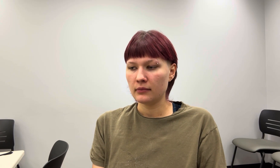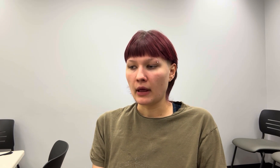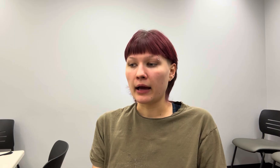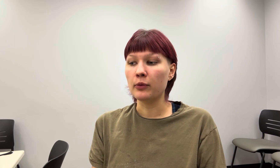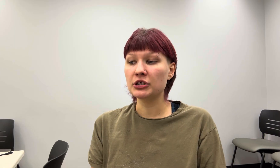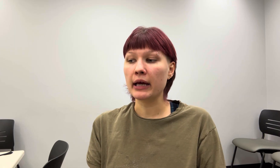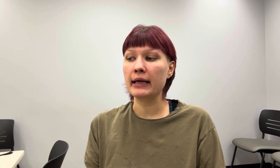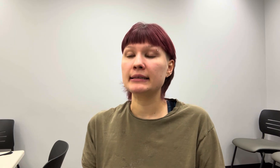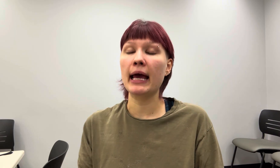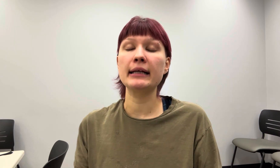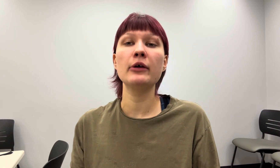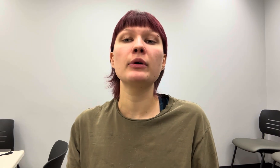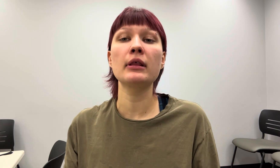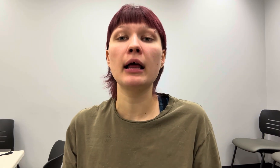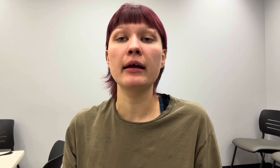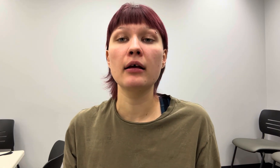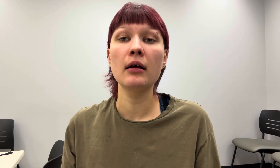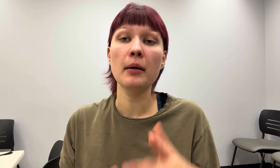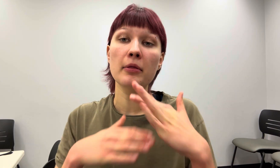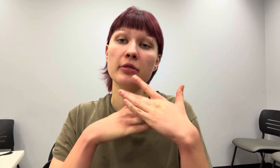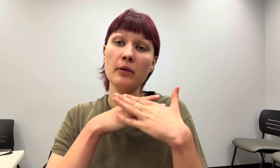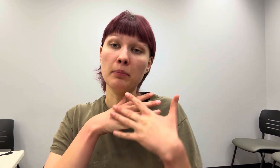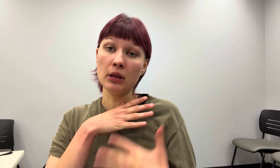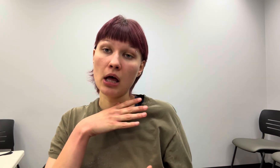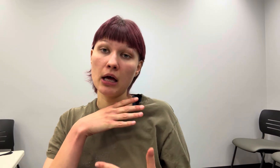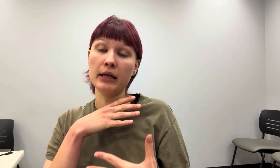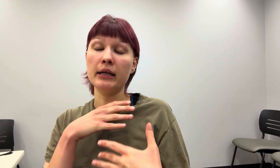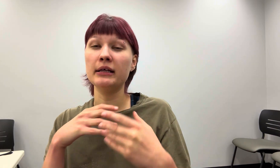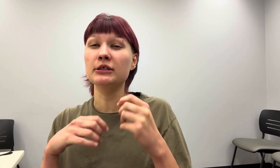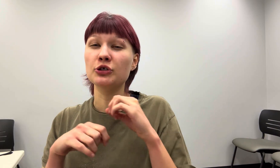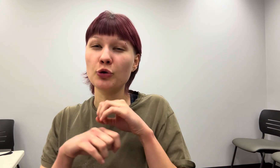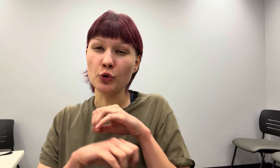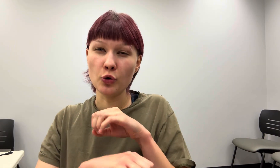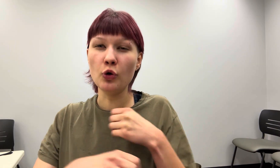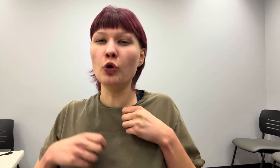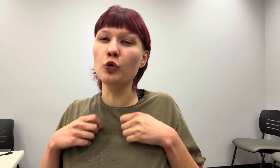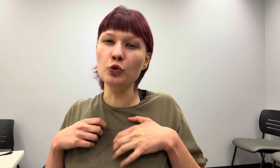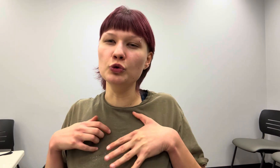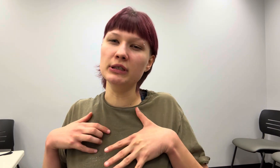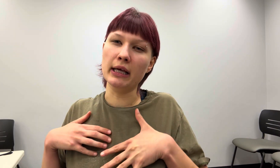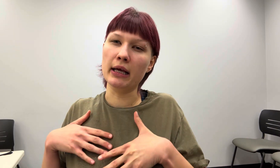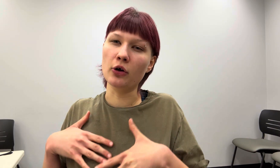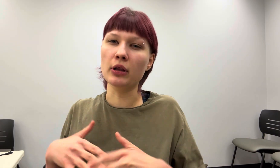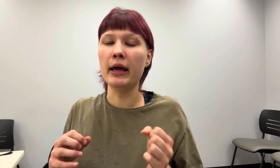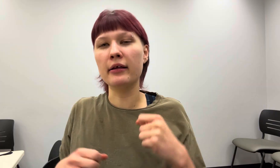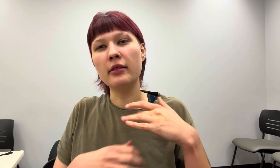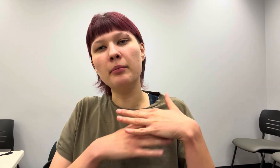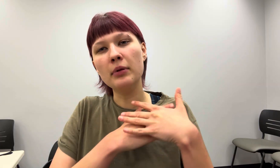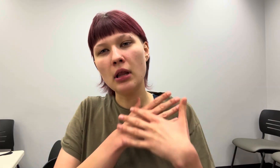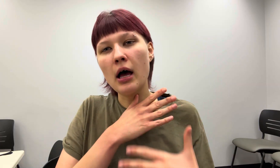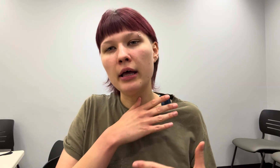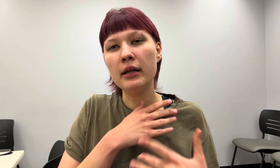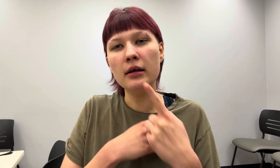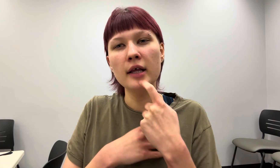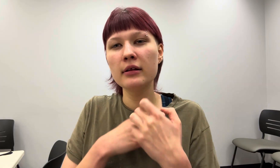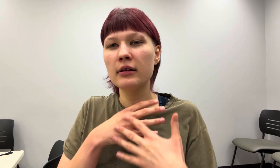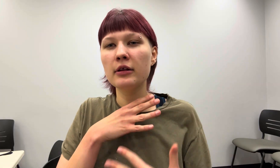I wish I had tagged it with, like, the blood is oozing, or like the